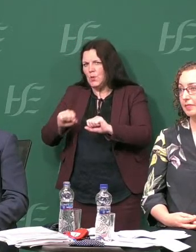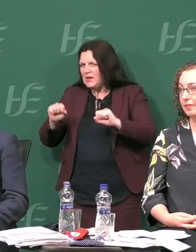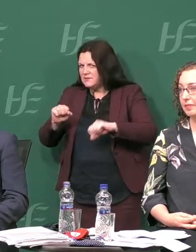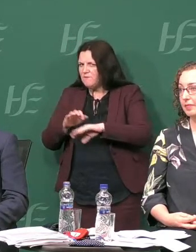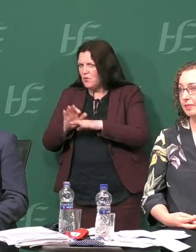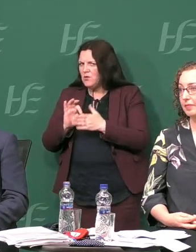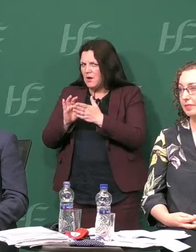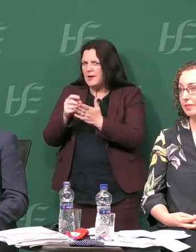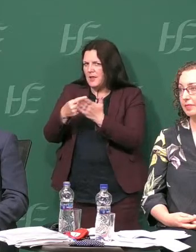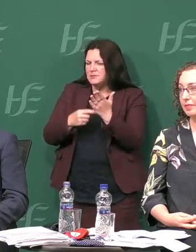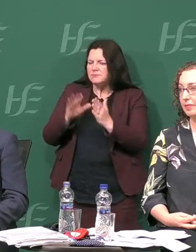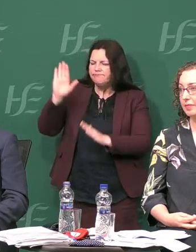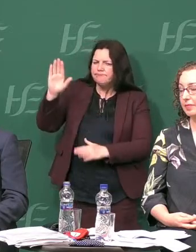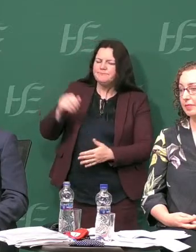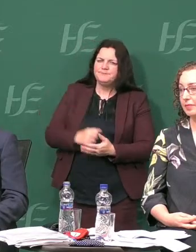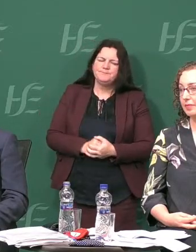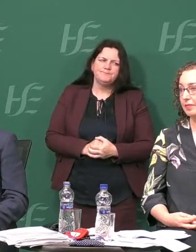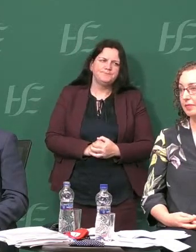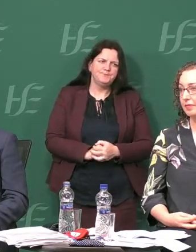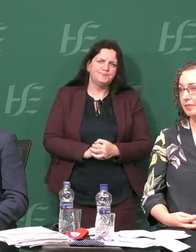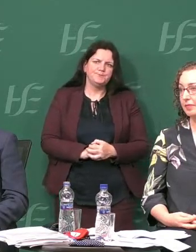guidance.